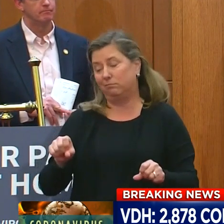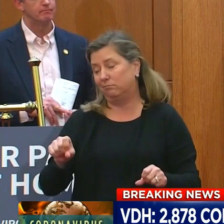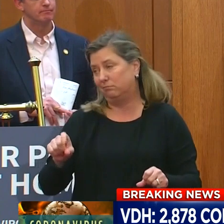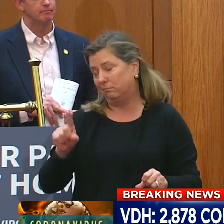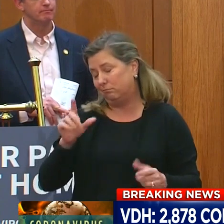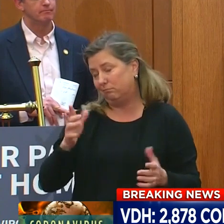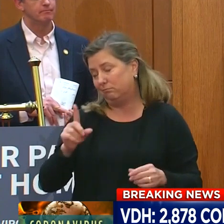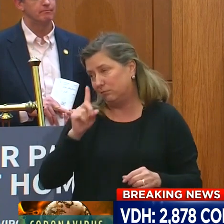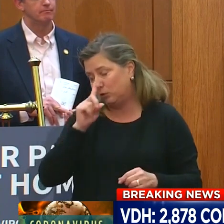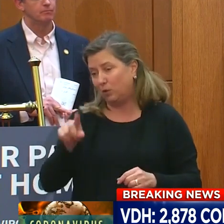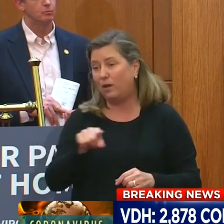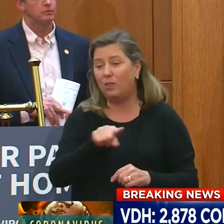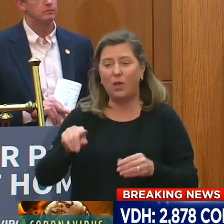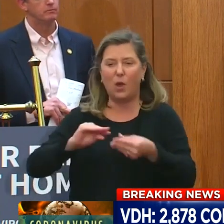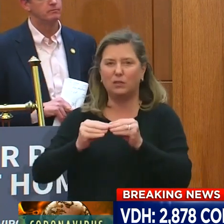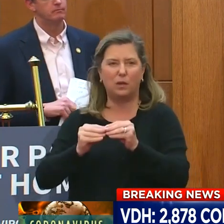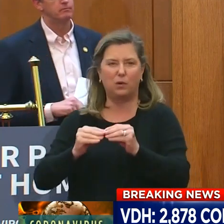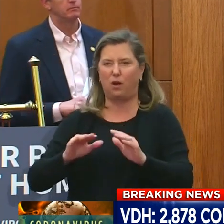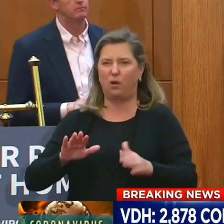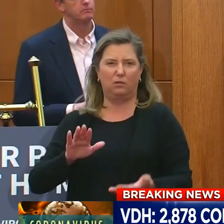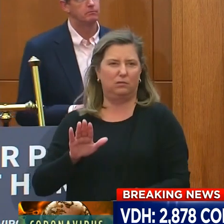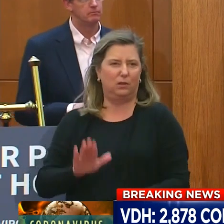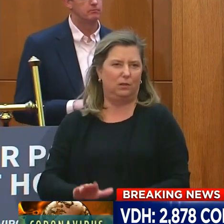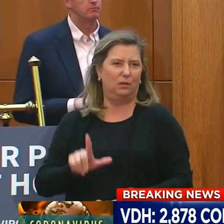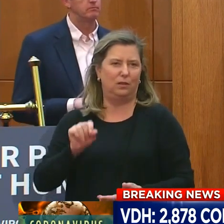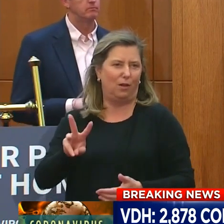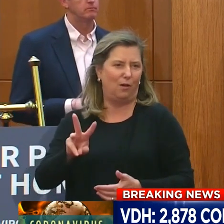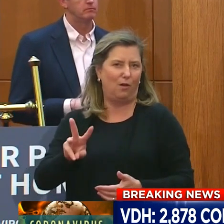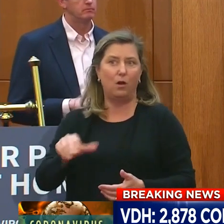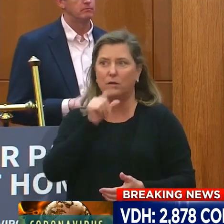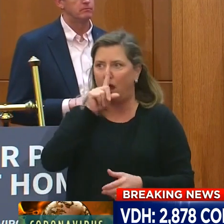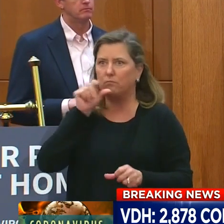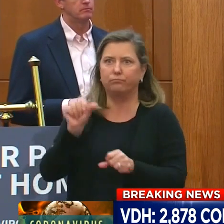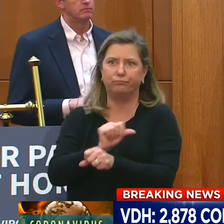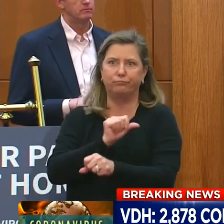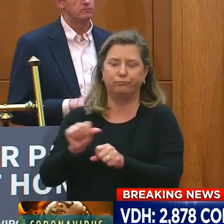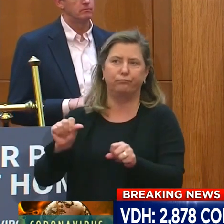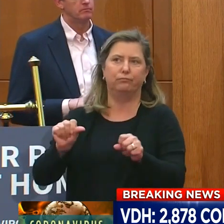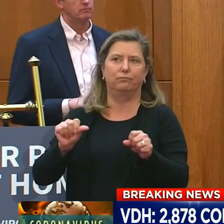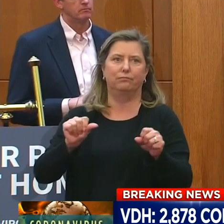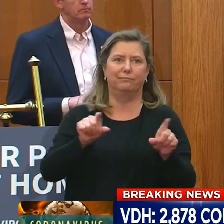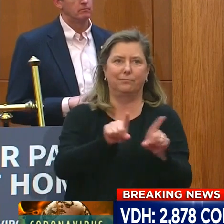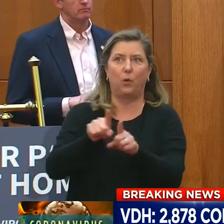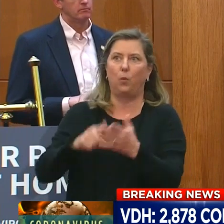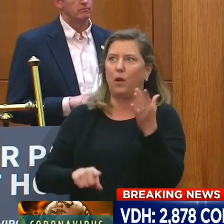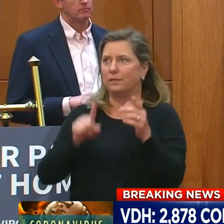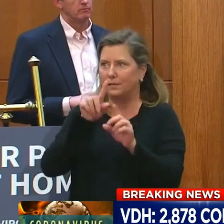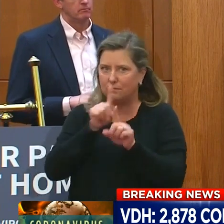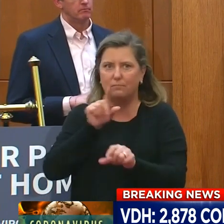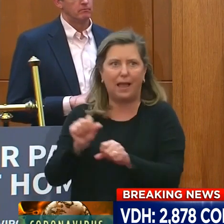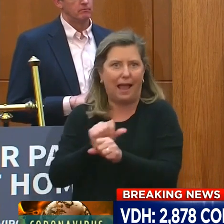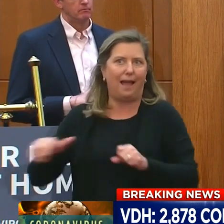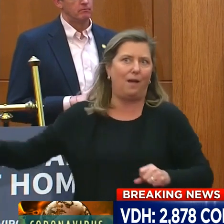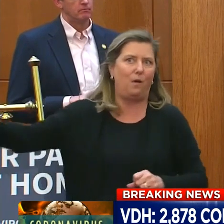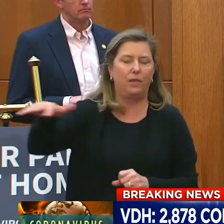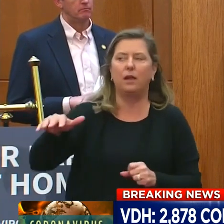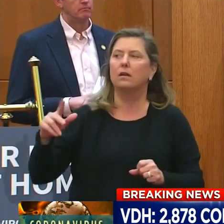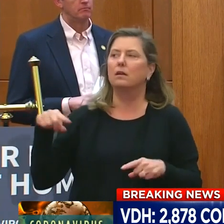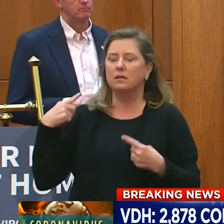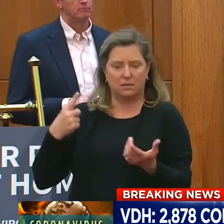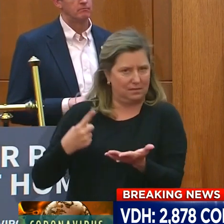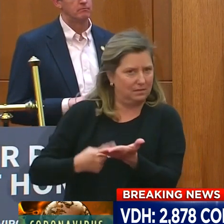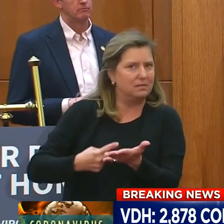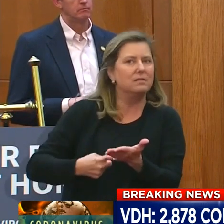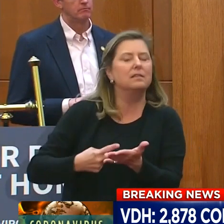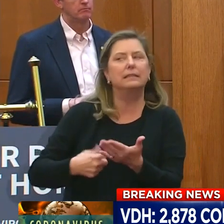almost definitely an underestimate of the actual spread of the disease in the community. We have been talking for some time now about